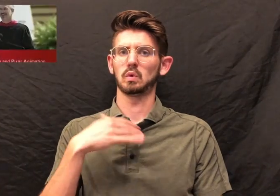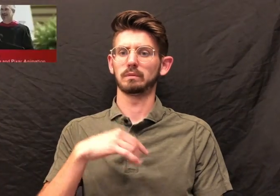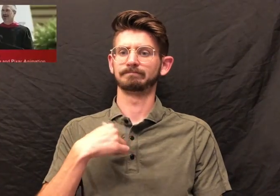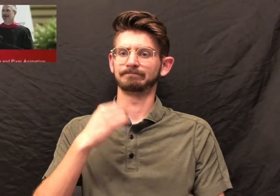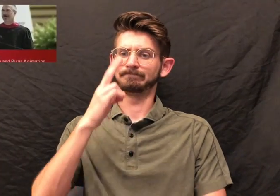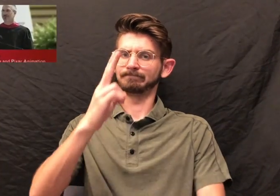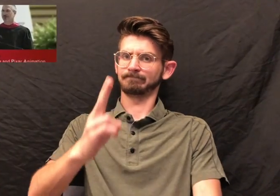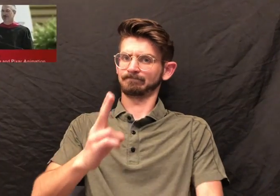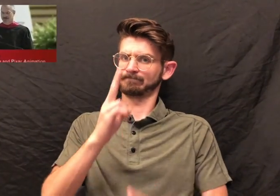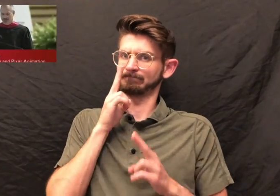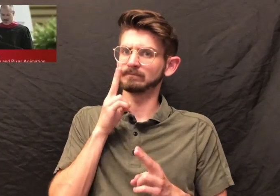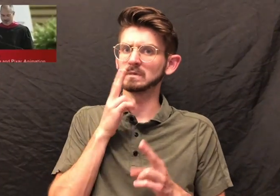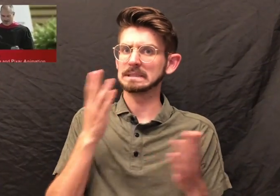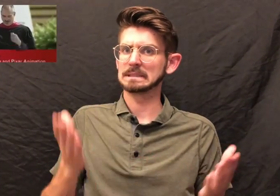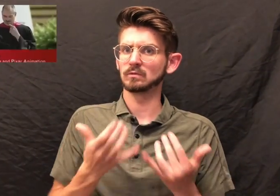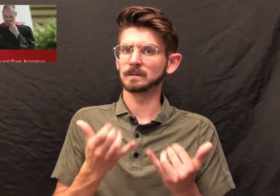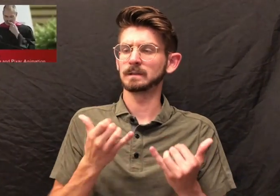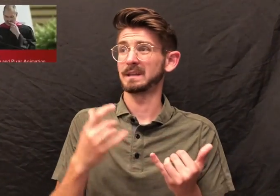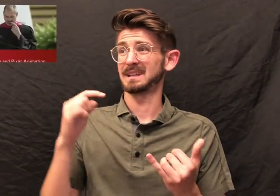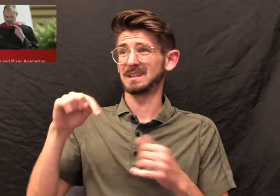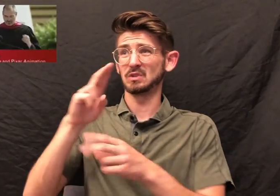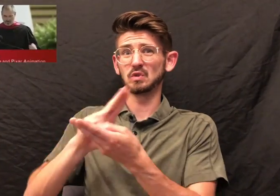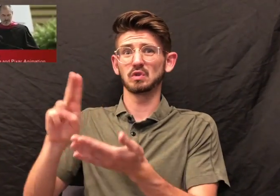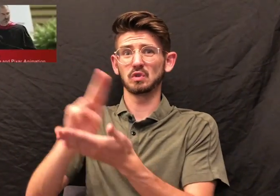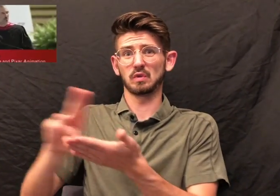commencement from one of the finest universities in the world.